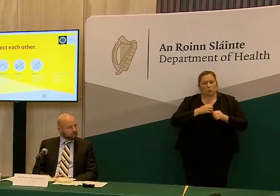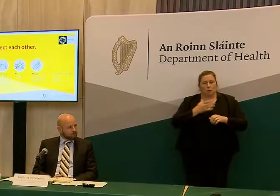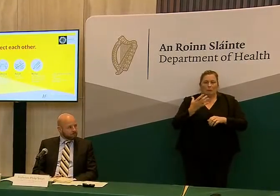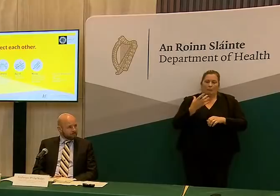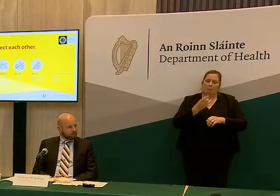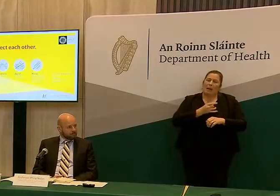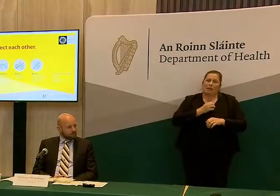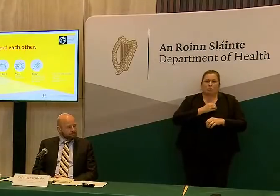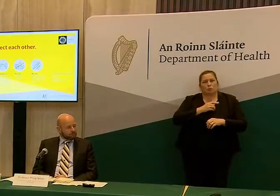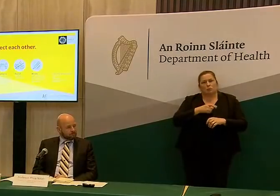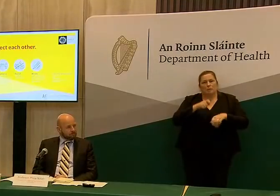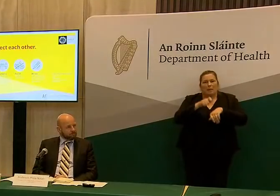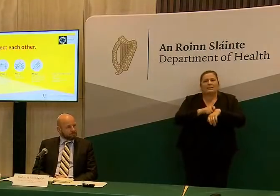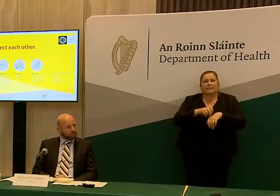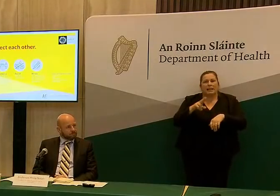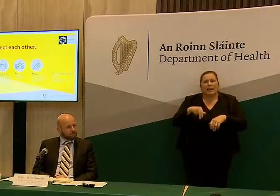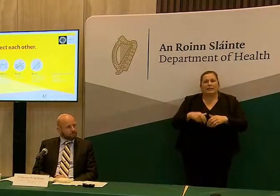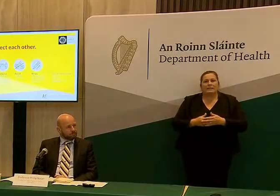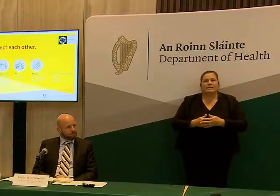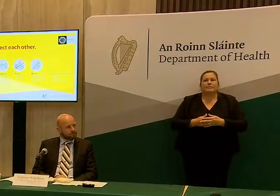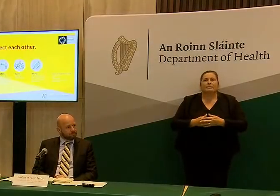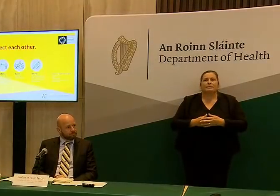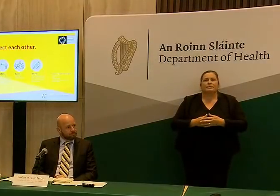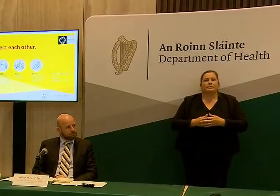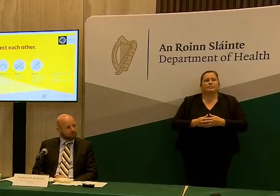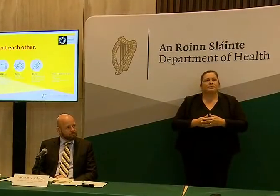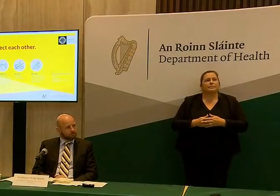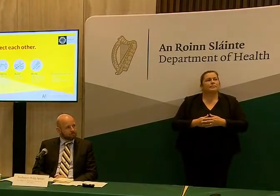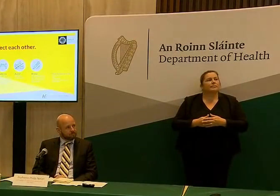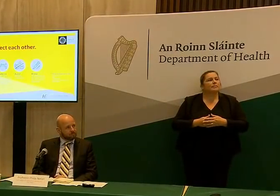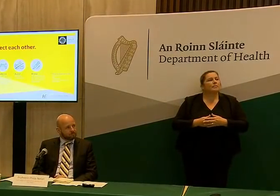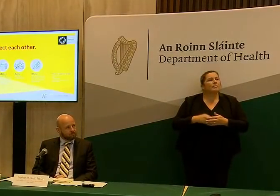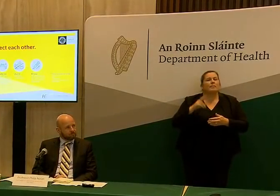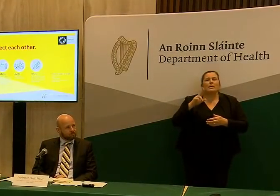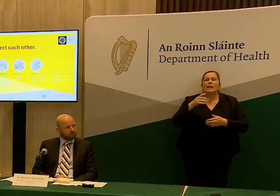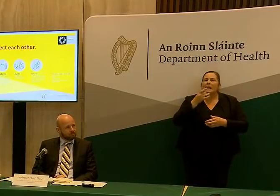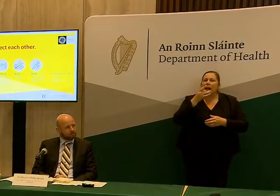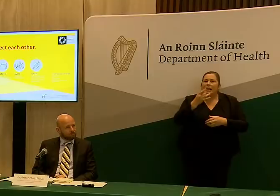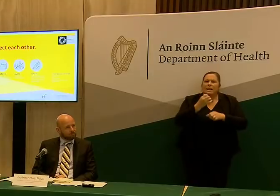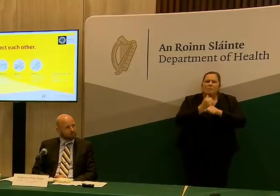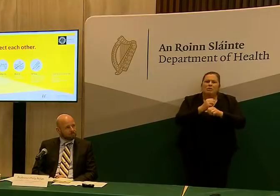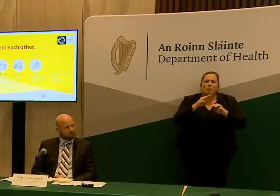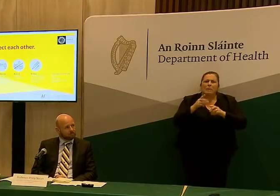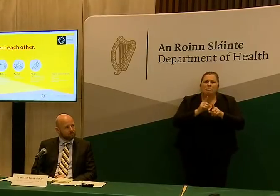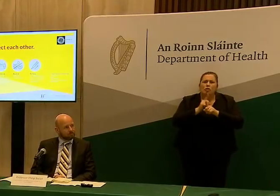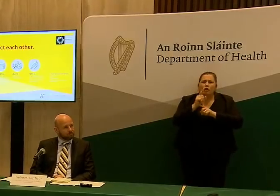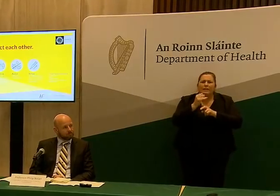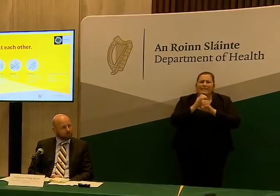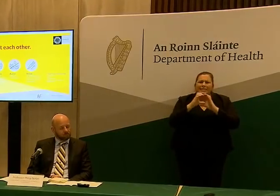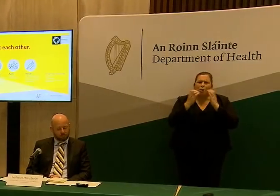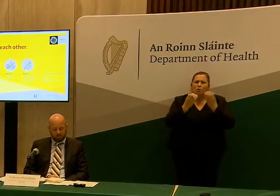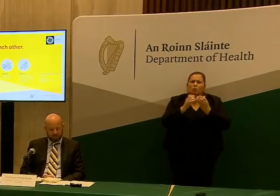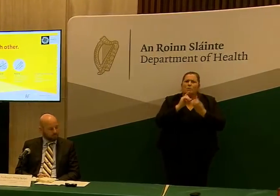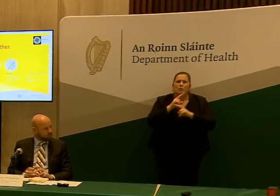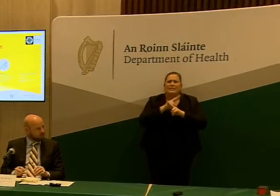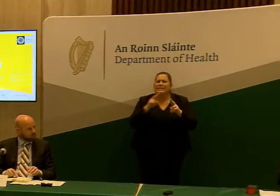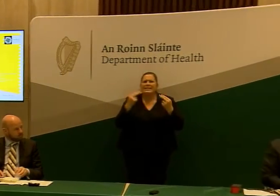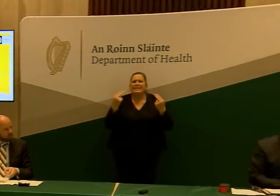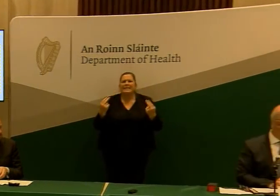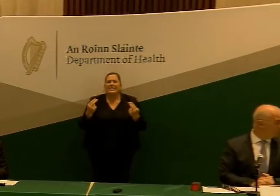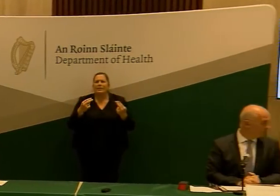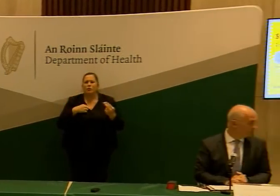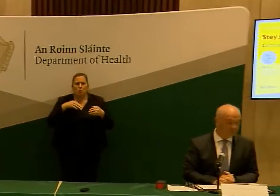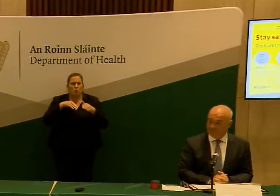best possible level. I think, can I ask about people who've recovered in the community, people who didn't need to be hospitalised?